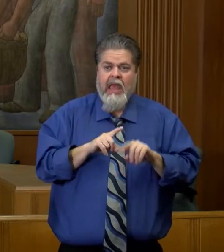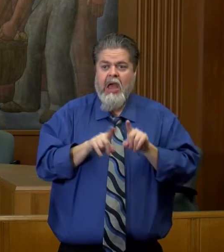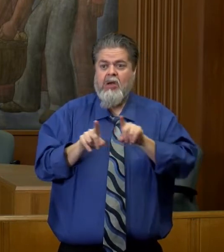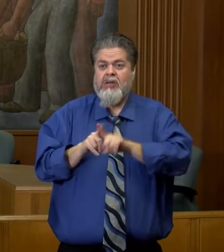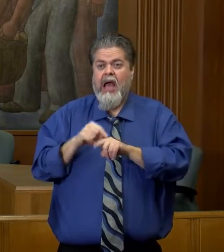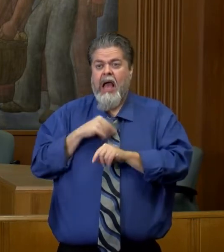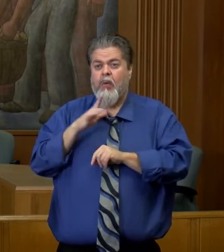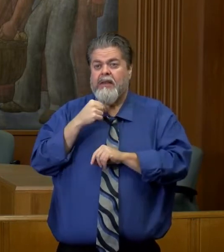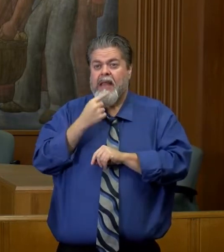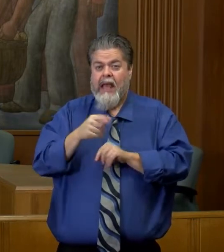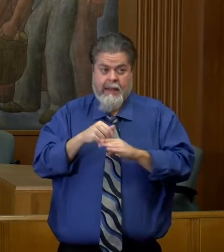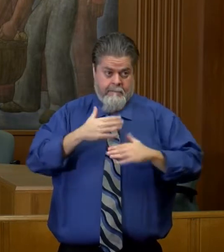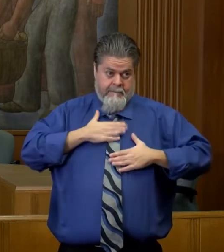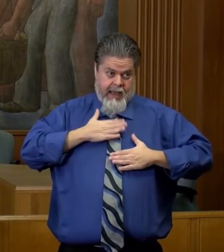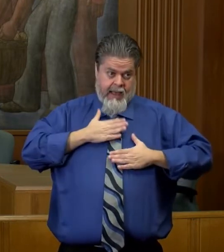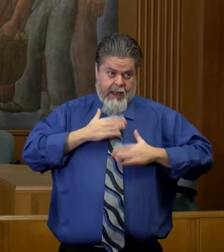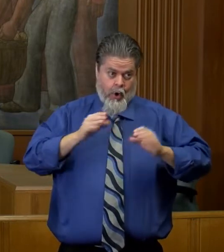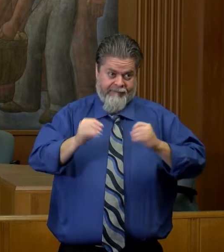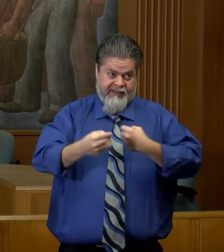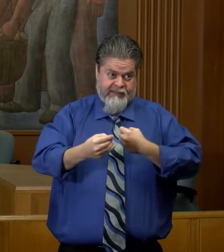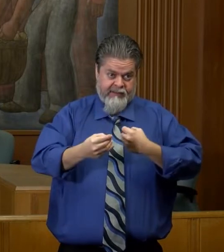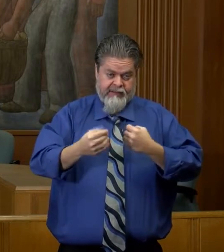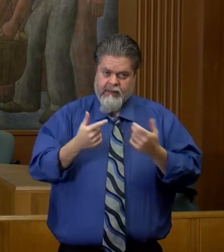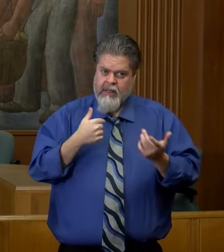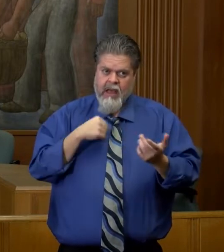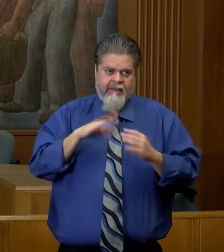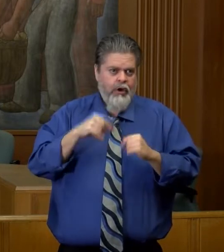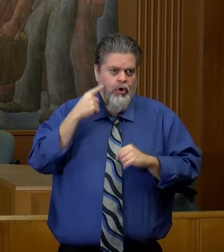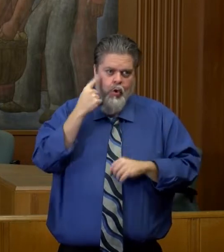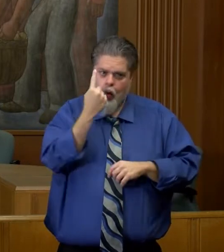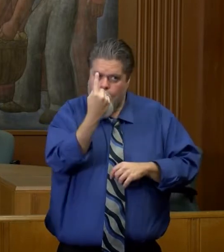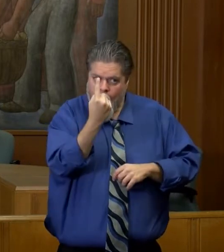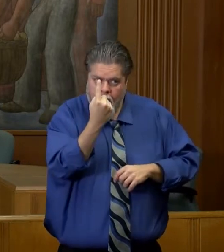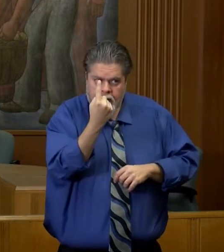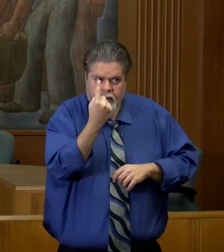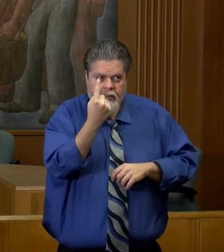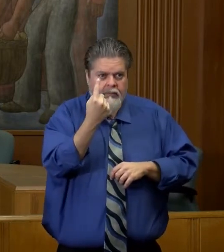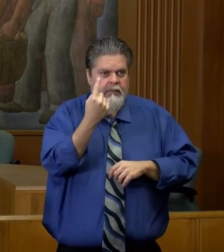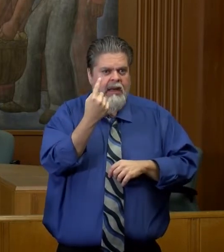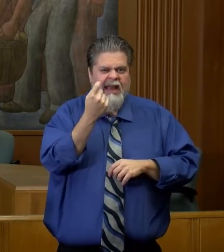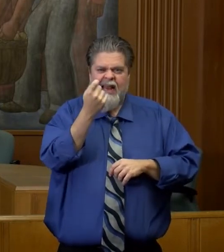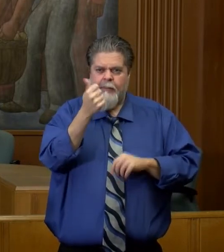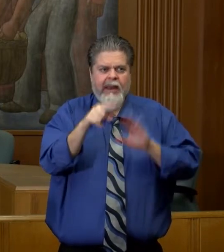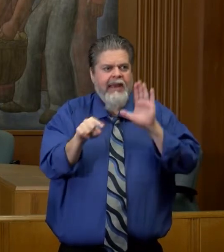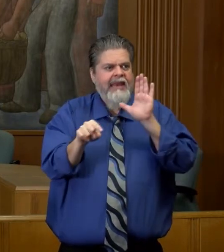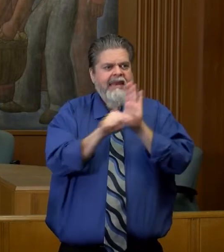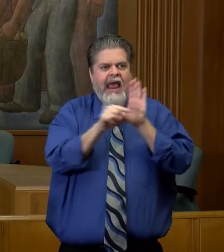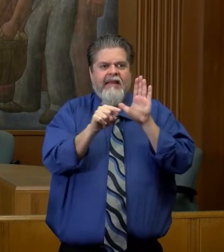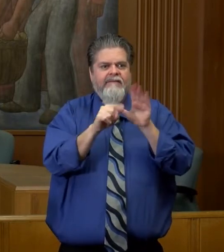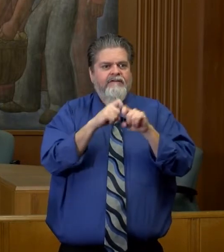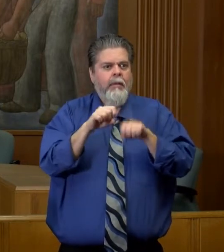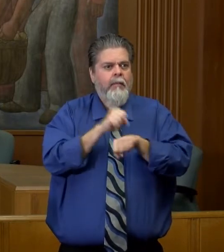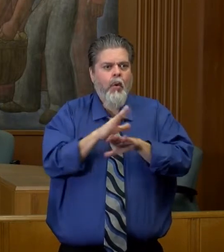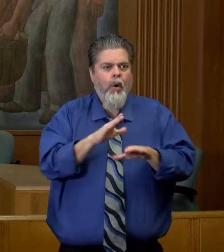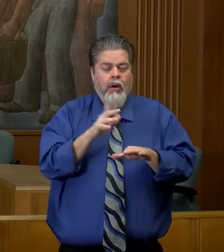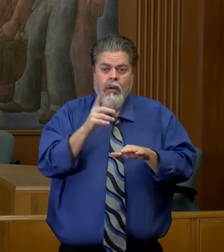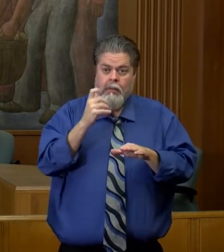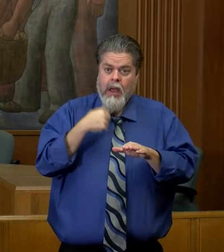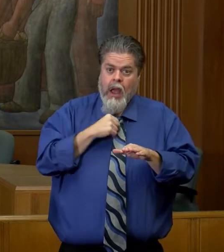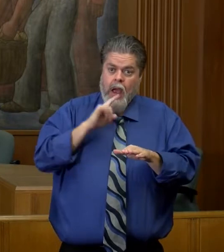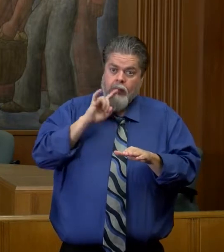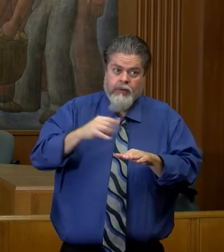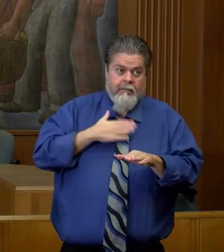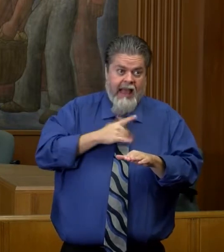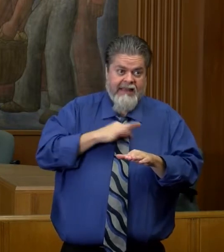at least in my office, I haven't heard one single piece of negative feedback from employees that we have a mask mandate